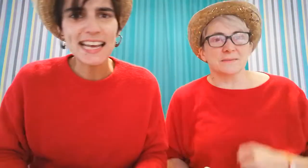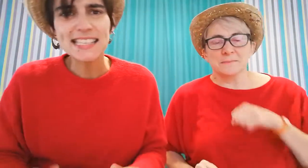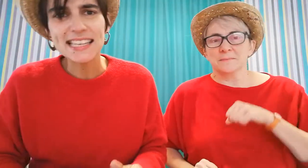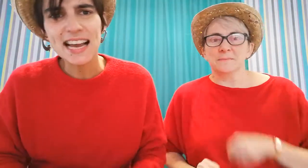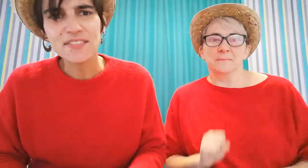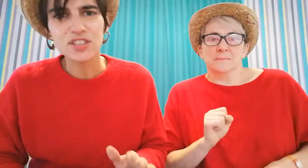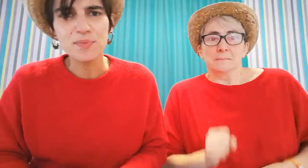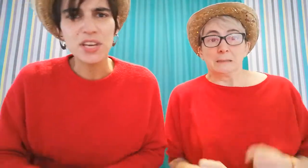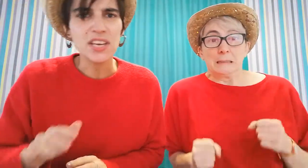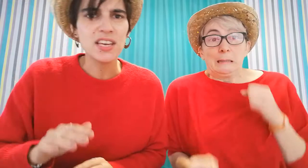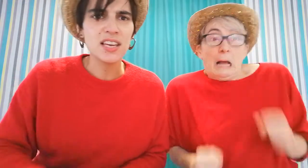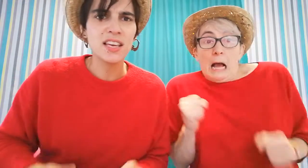Chasing after me.